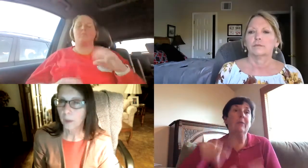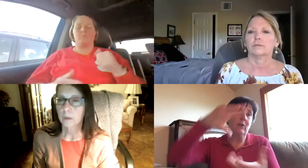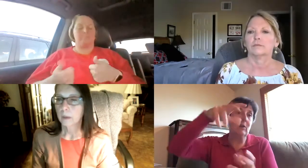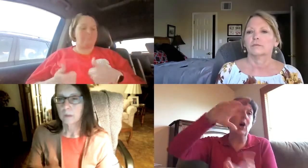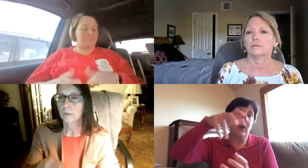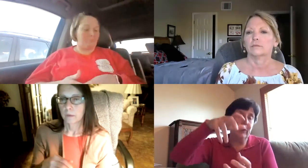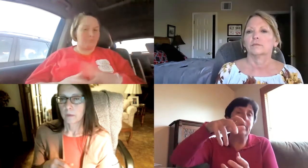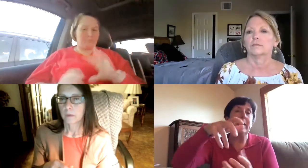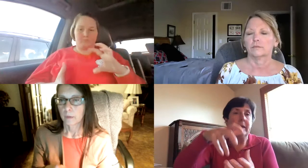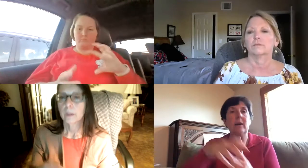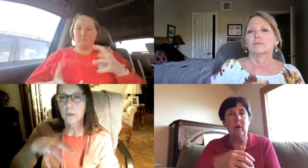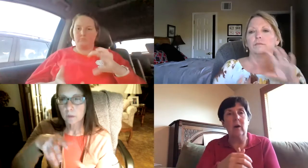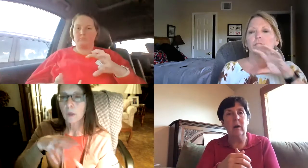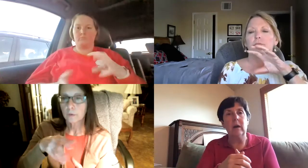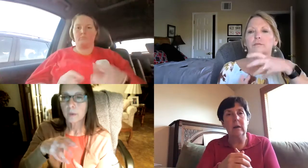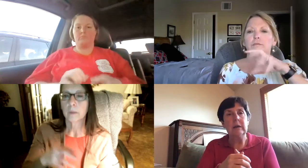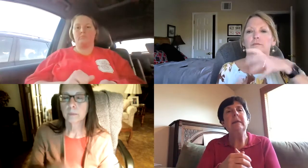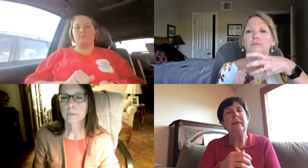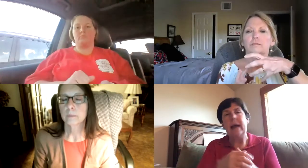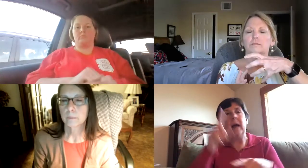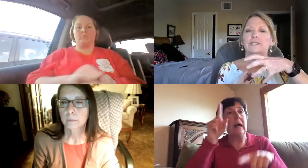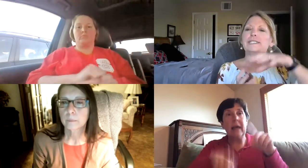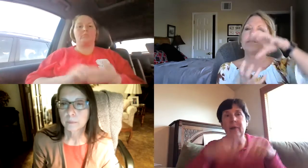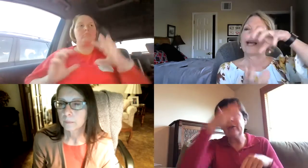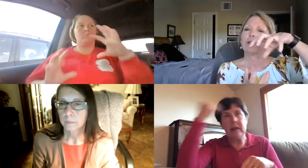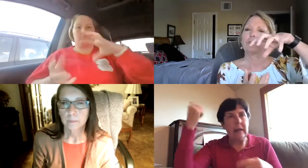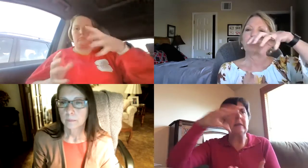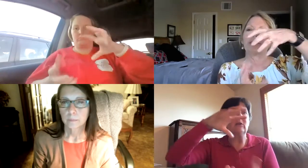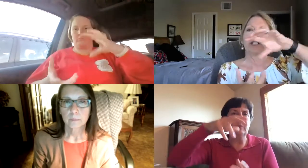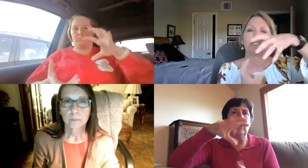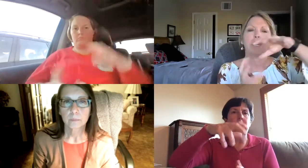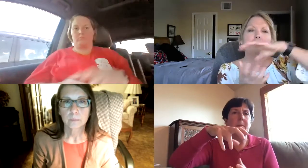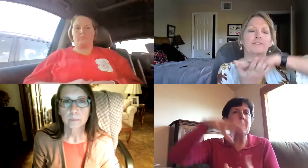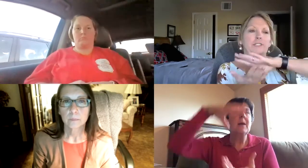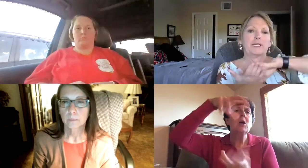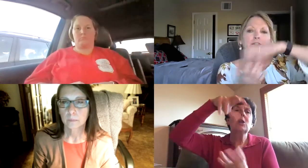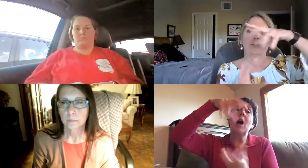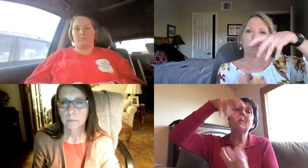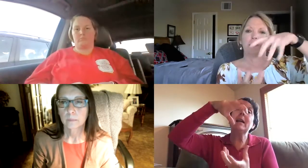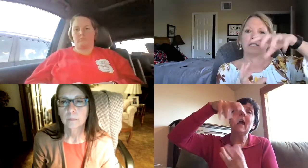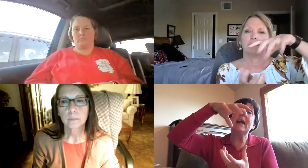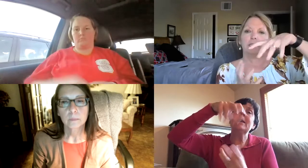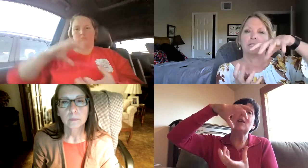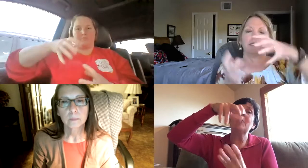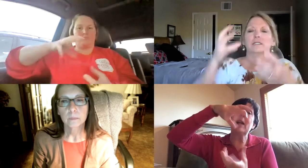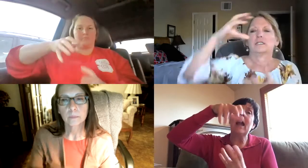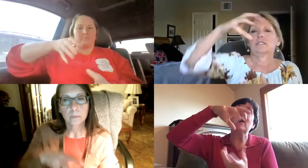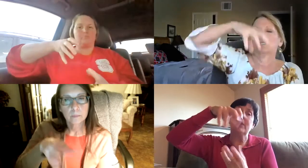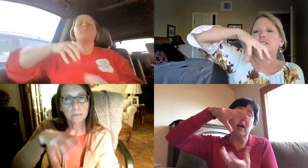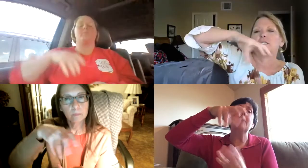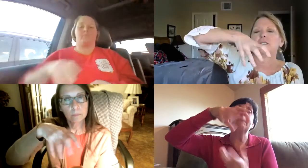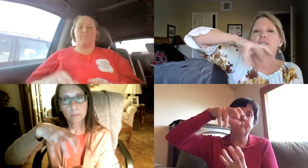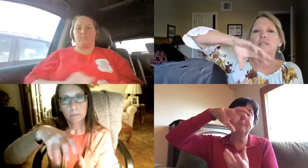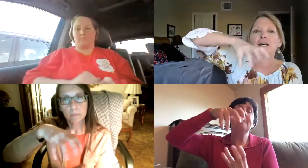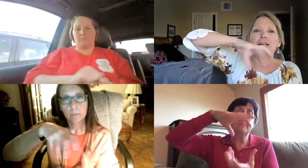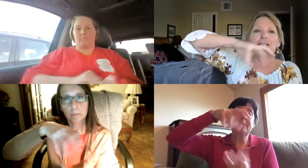I have to do laundry or, I can't forget. Does it matter which one's on top? It feels better. Dominant hand on